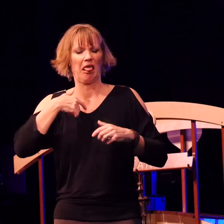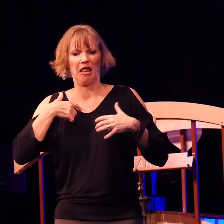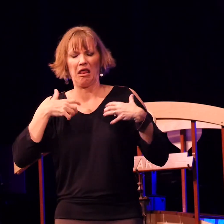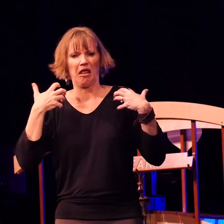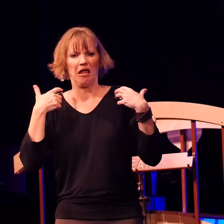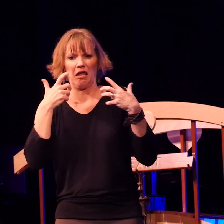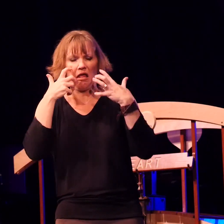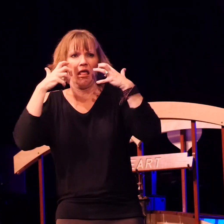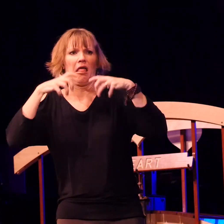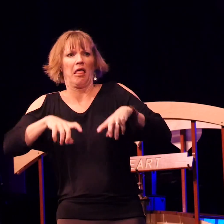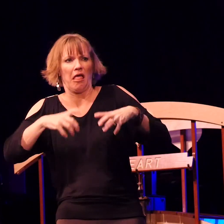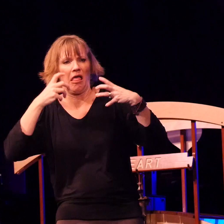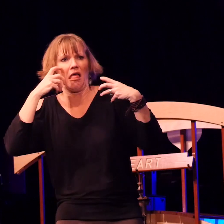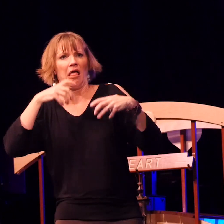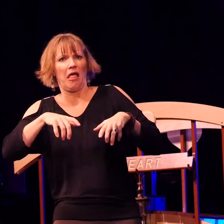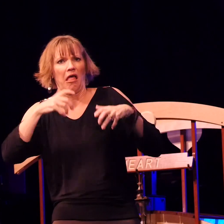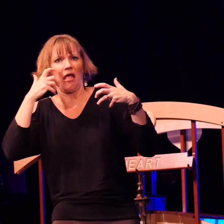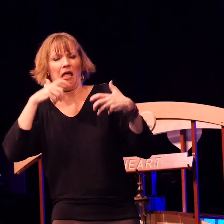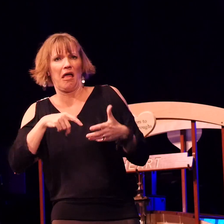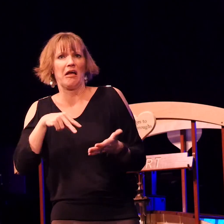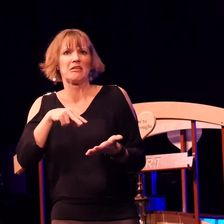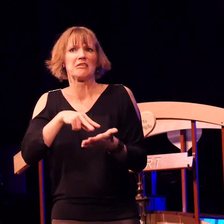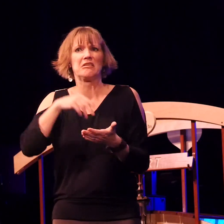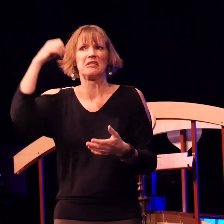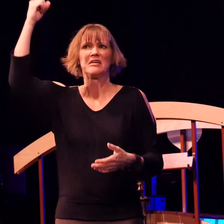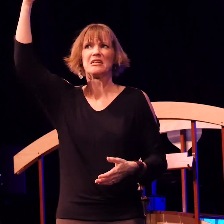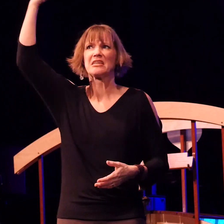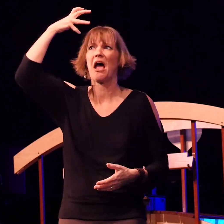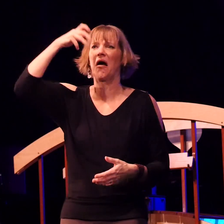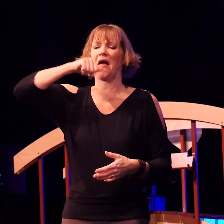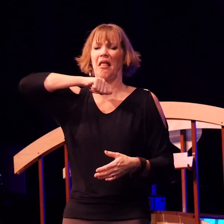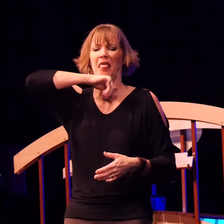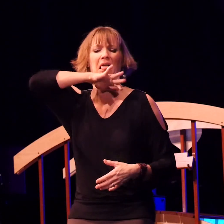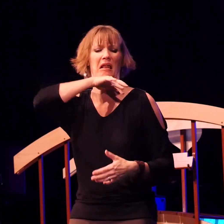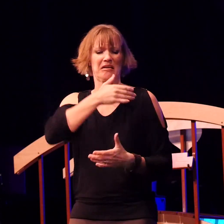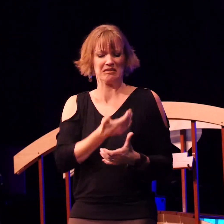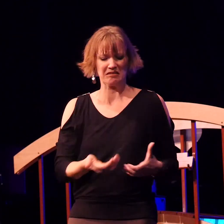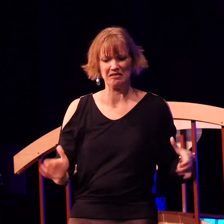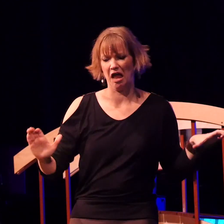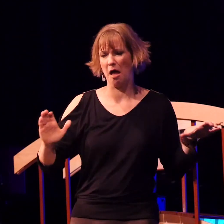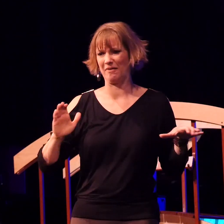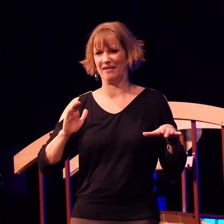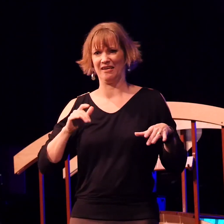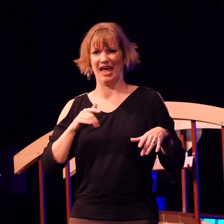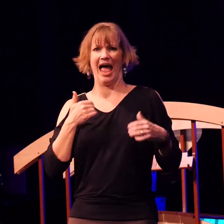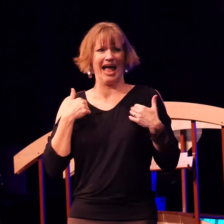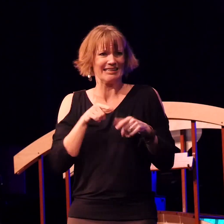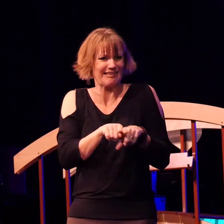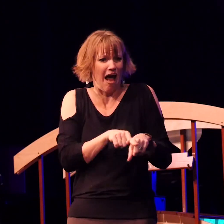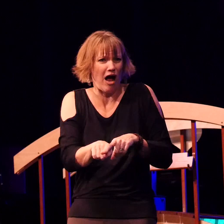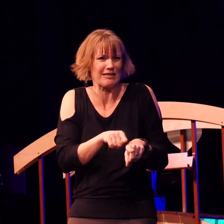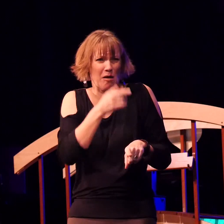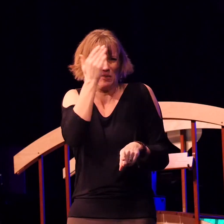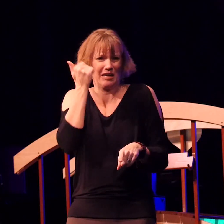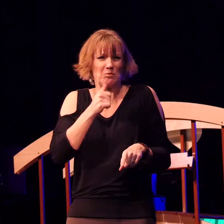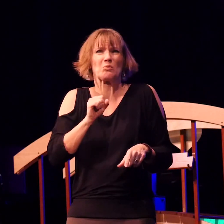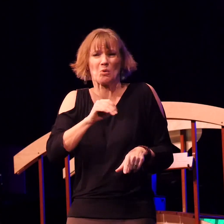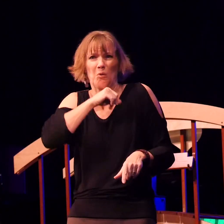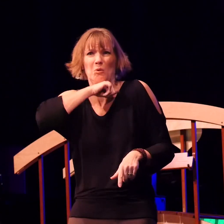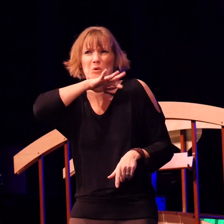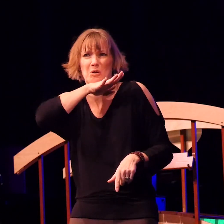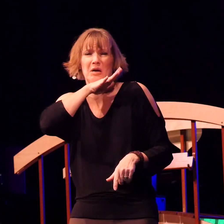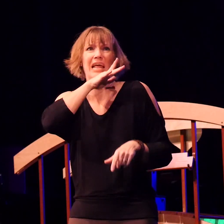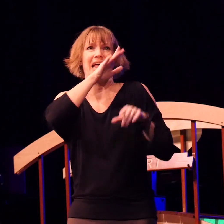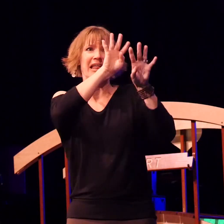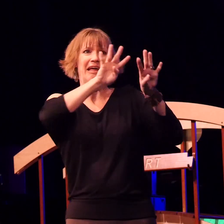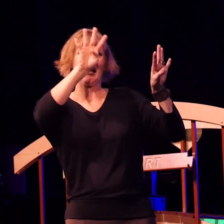stop crying. I cried as I stood under the shower in that filthy tub, my feet protected with socks. The curtain opened so that the